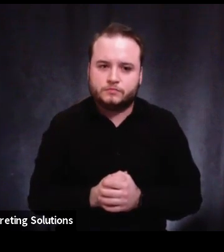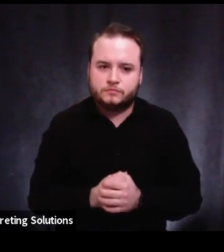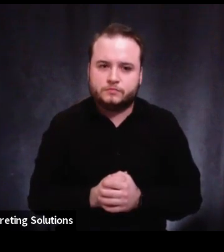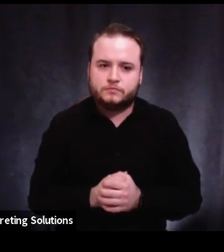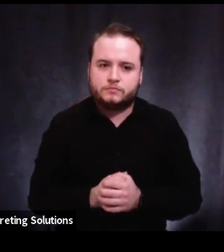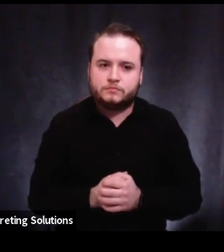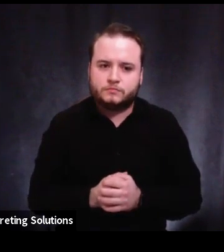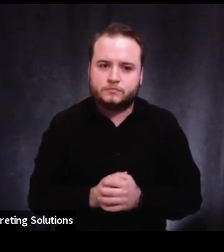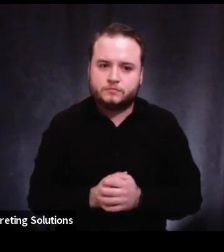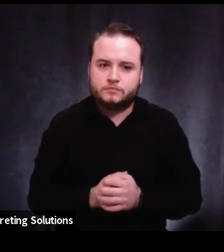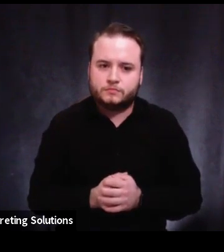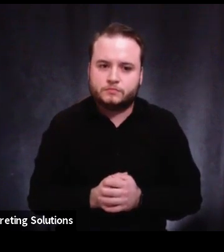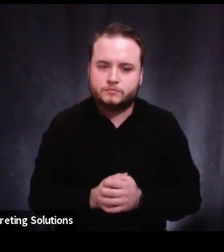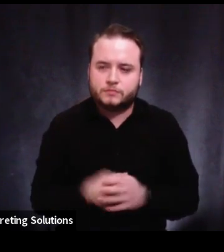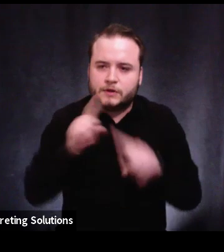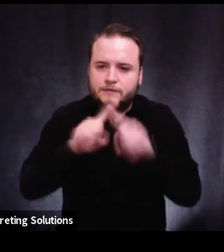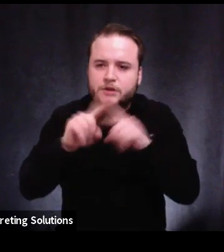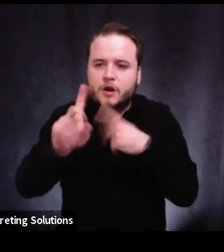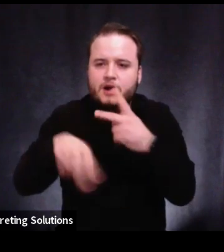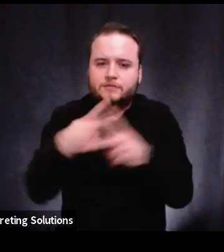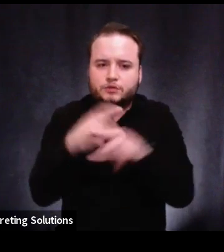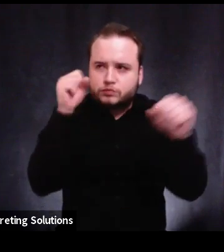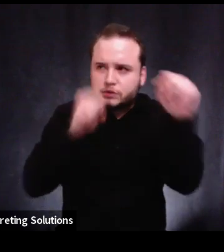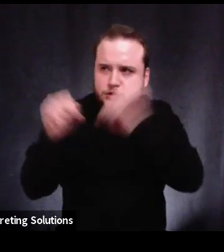And Stefan, you may be on mute.